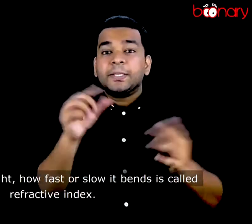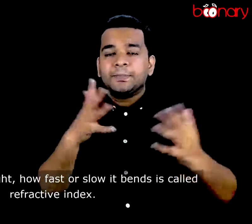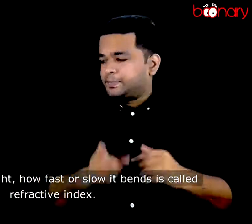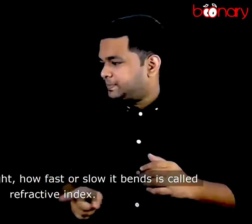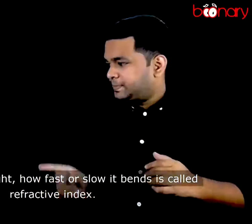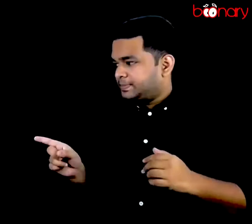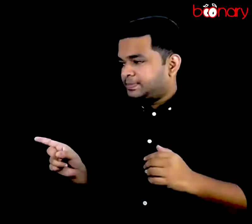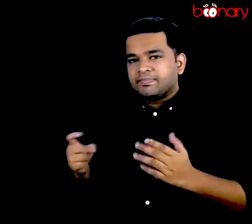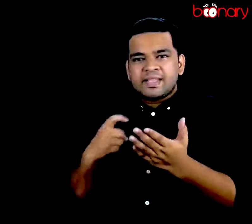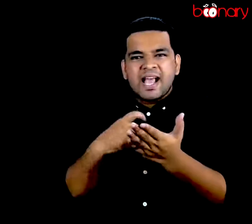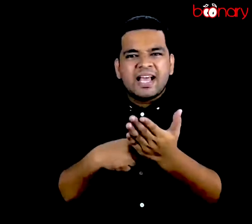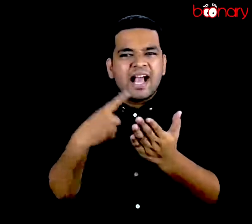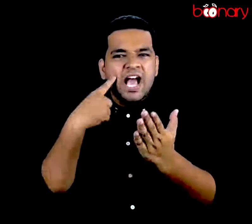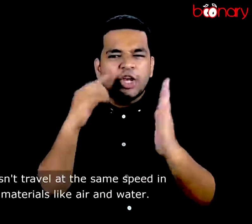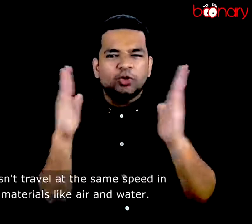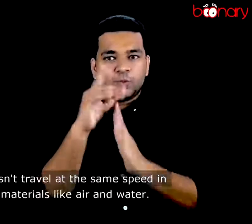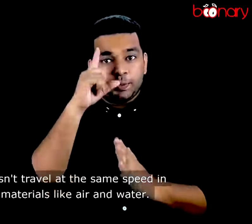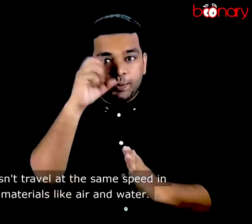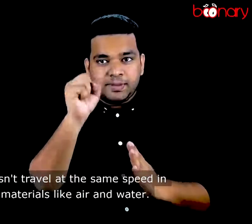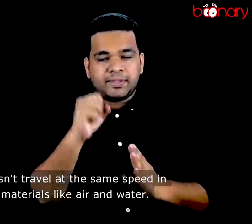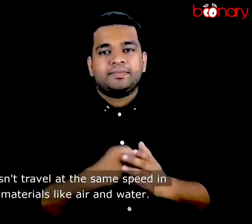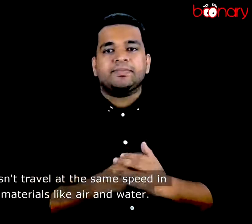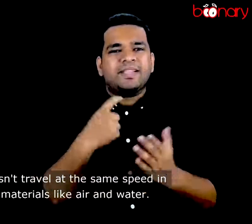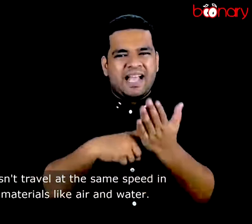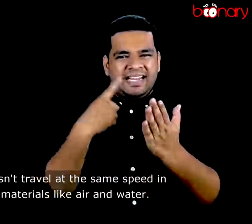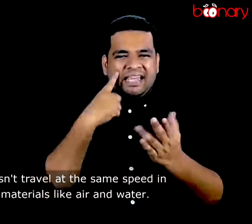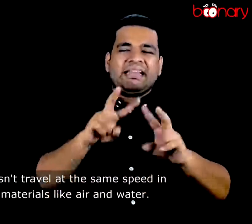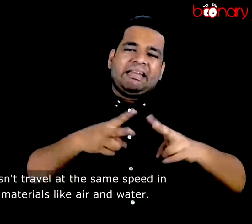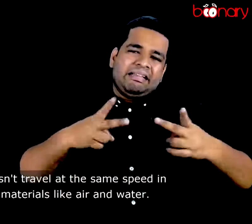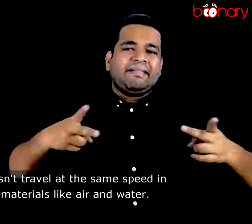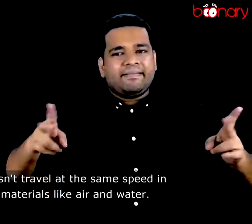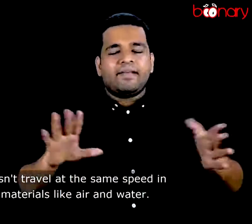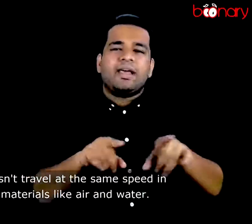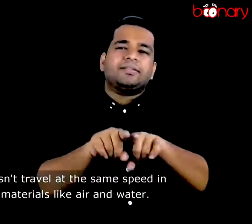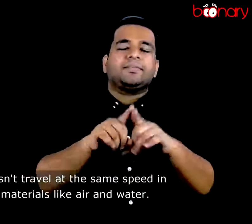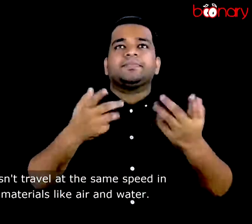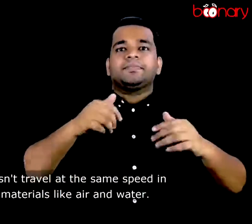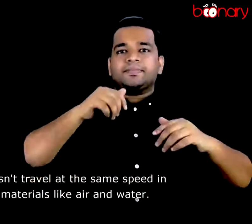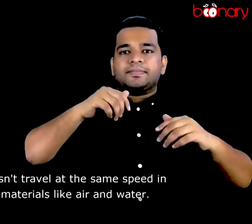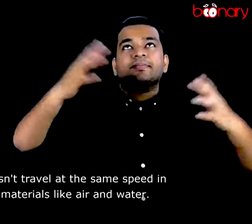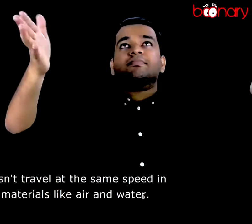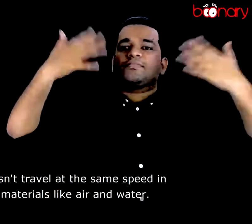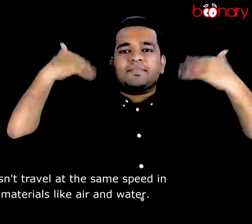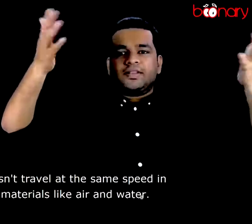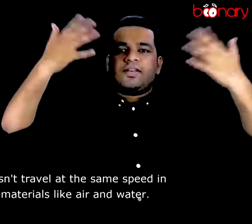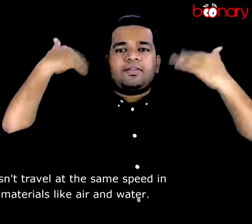refractive index. So, light doesn't travel at the same speed in different materials like air and water.